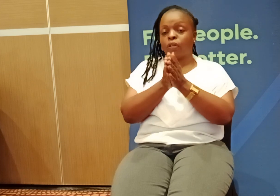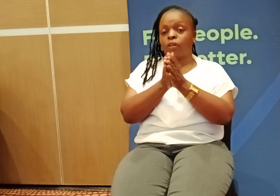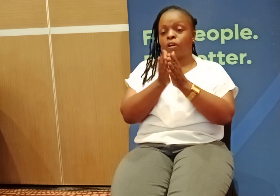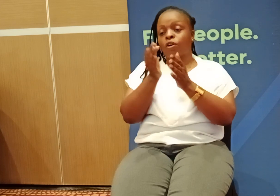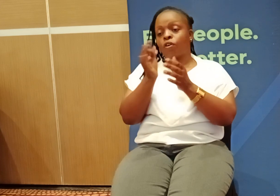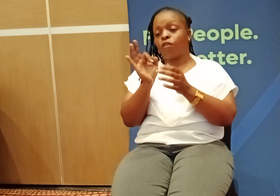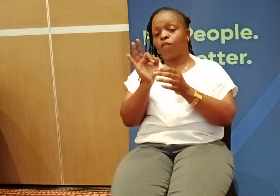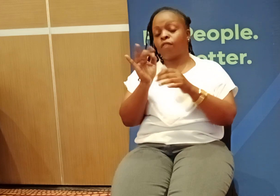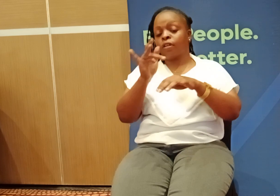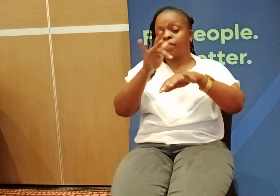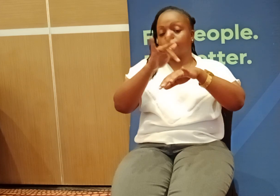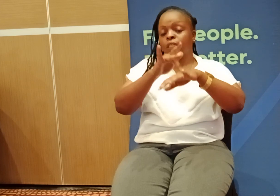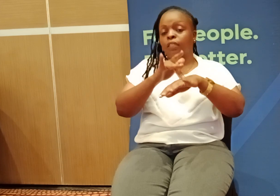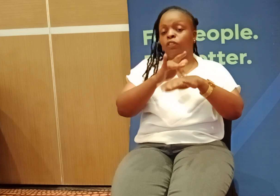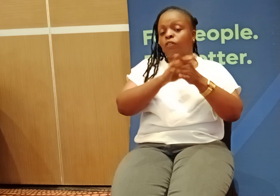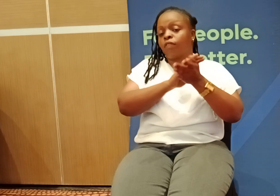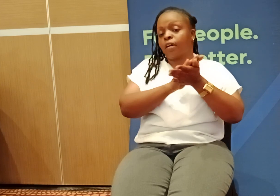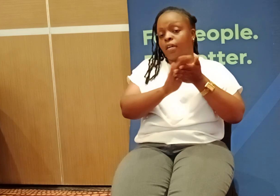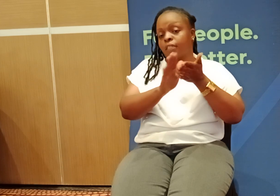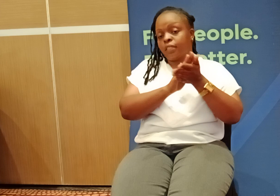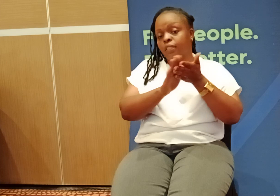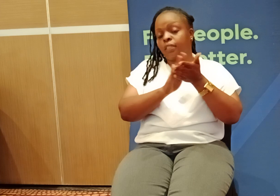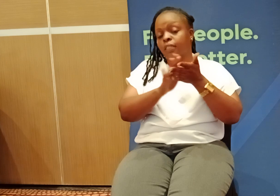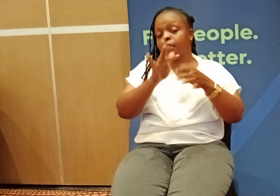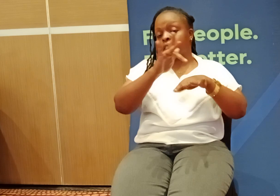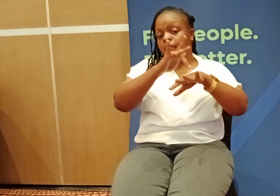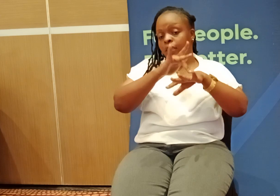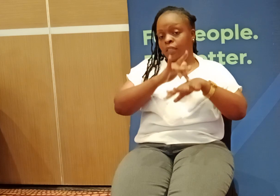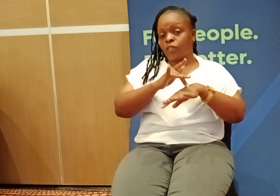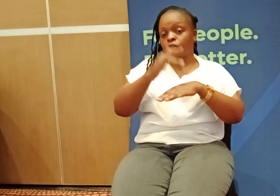sense of urgency, sense of collectiveness.